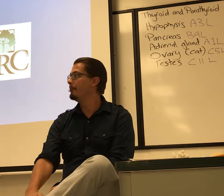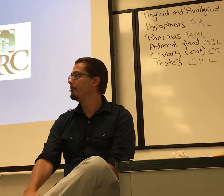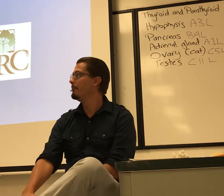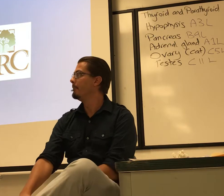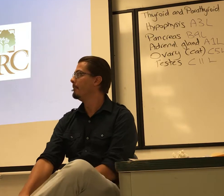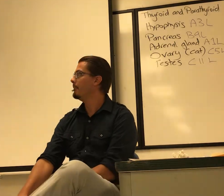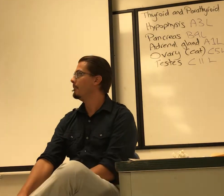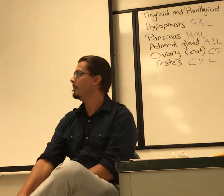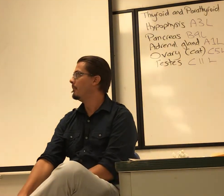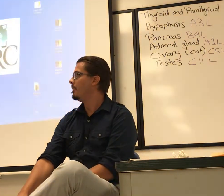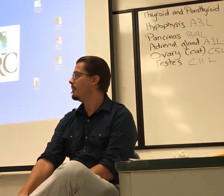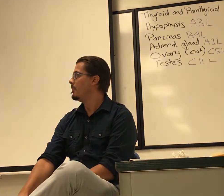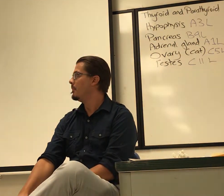Open her up.